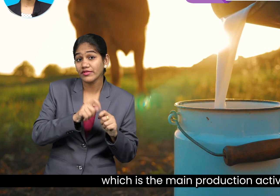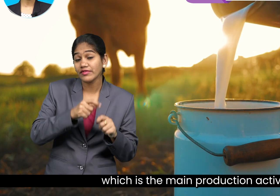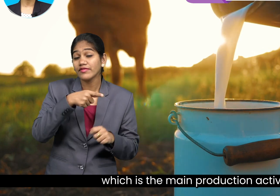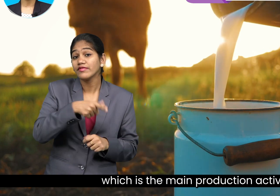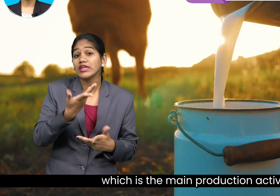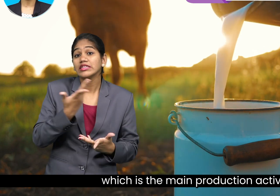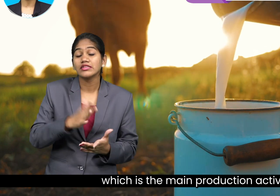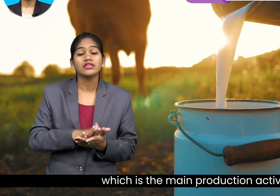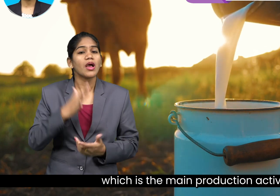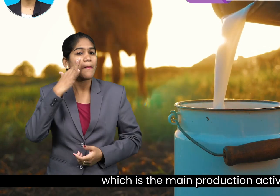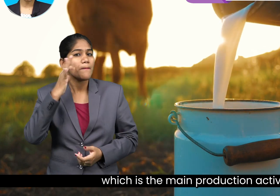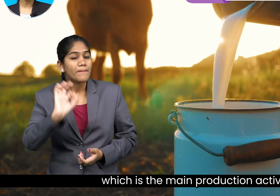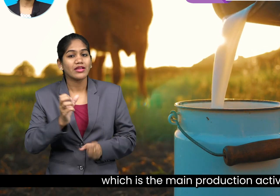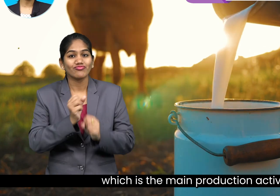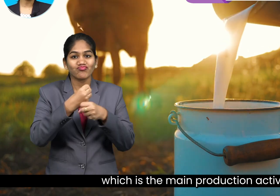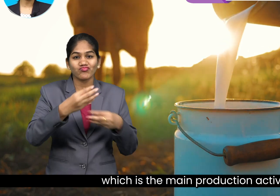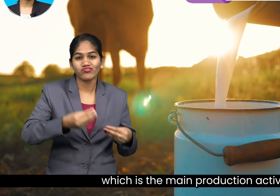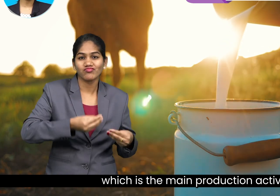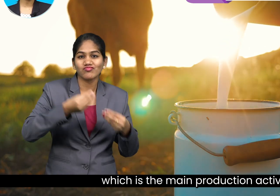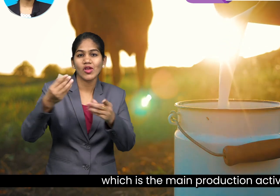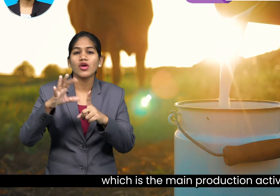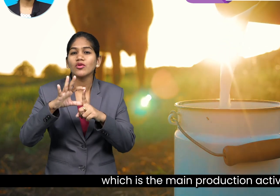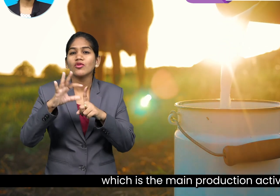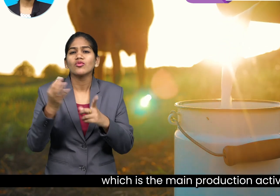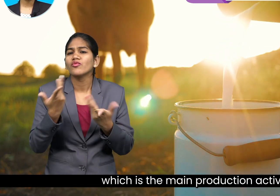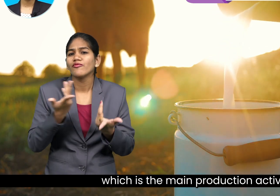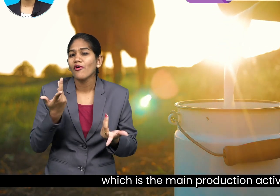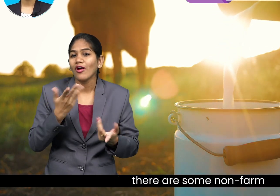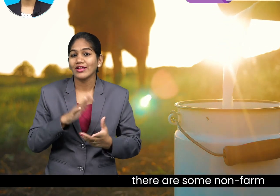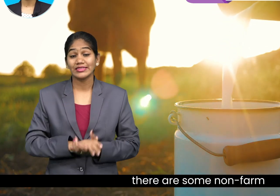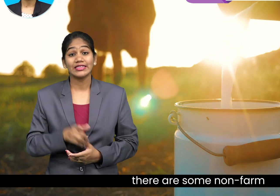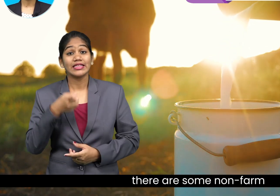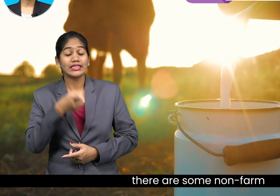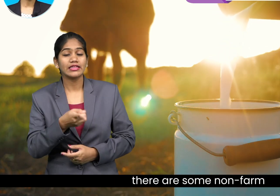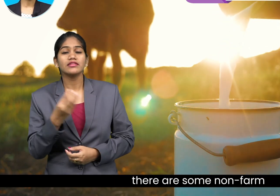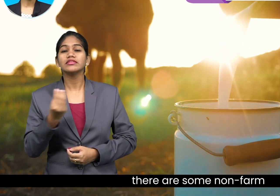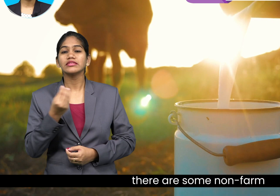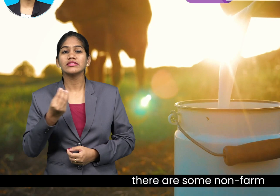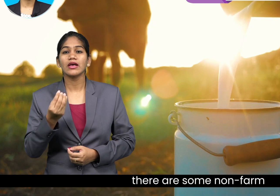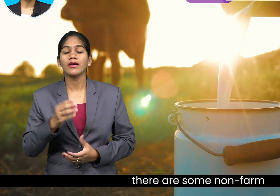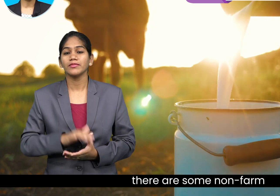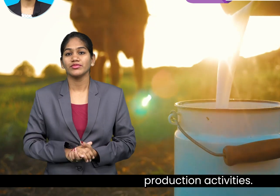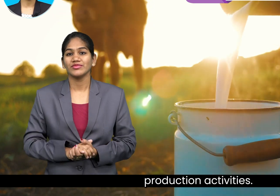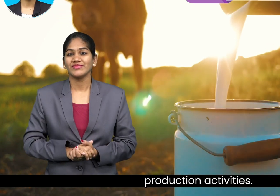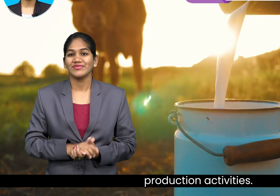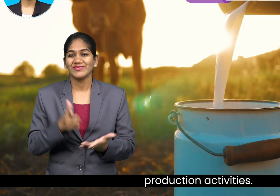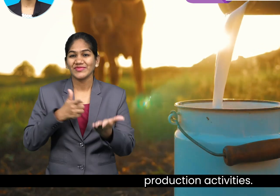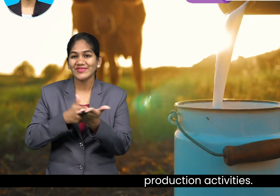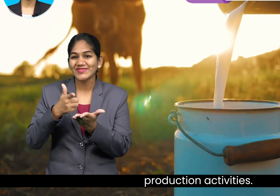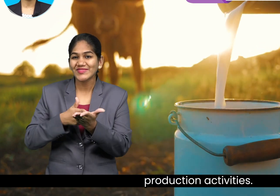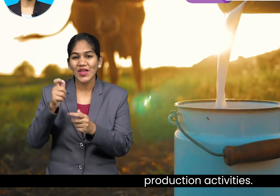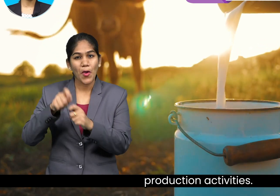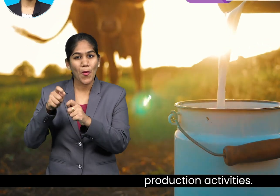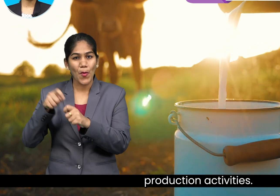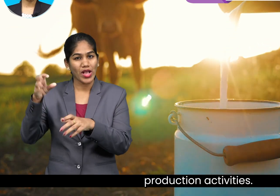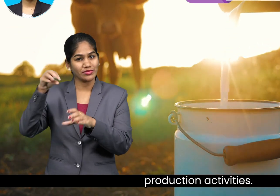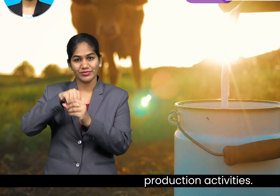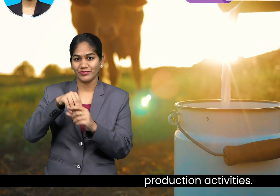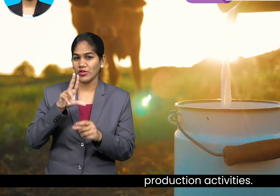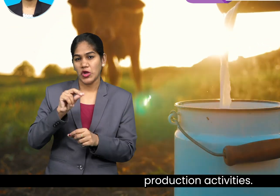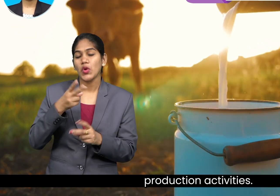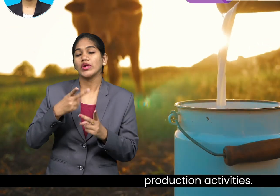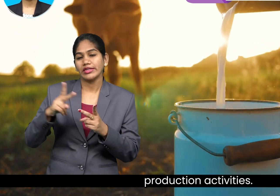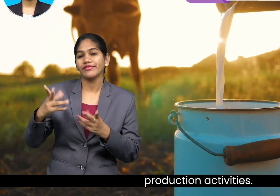which is the main production activity, there are some non-farm production activities.